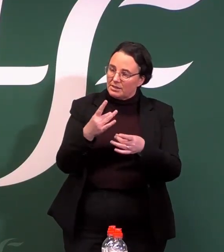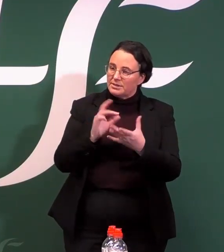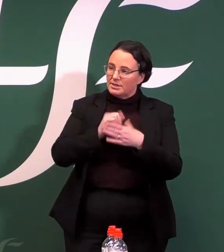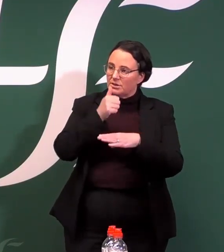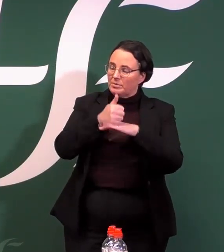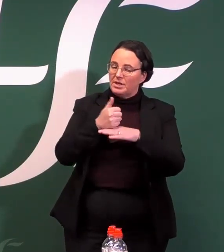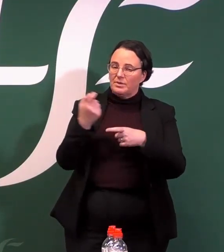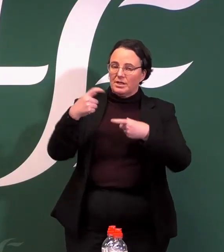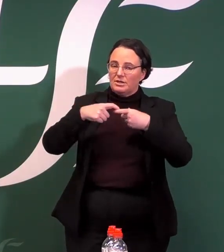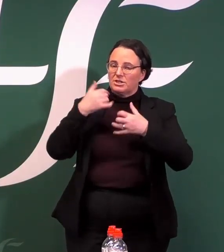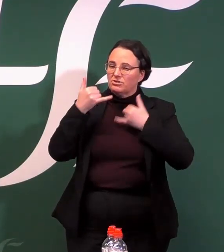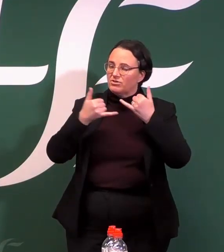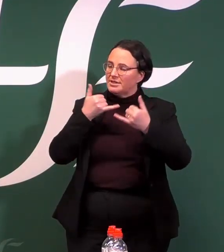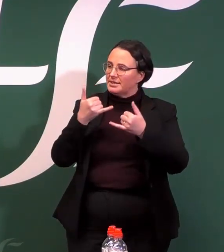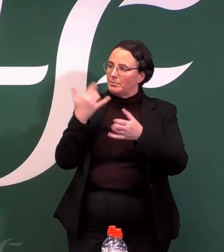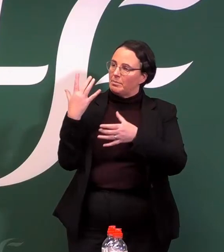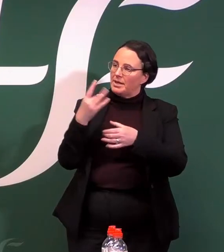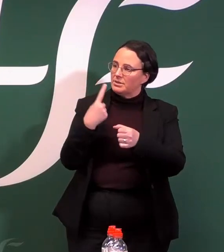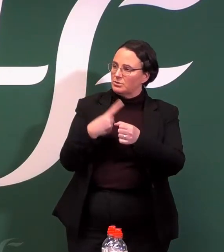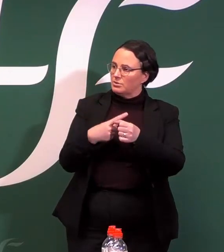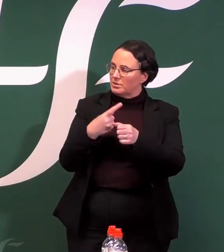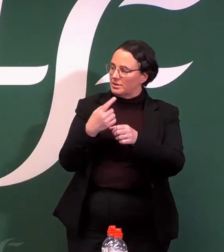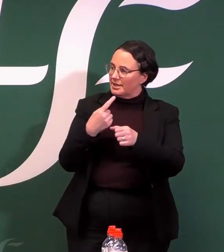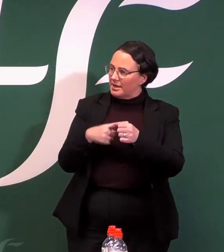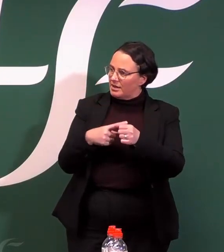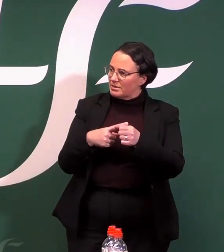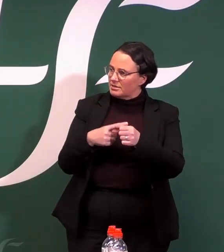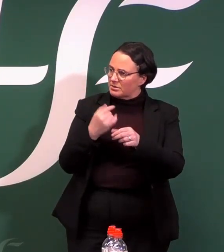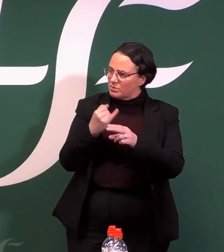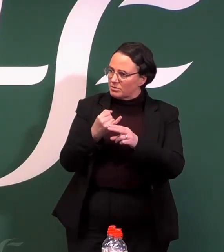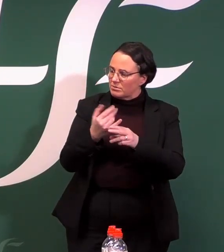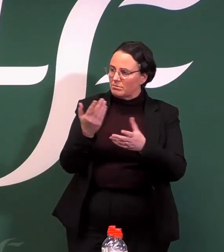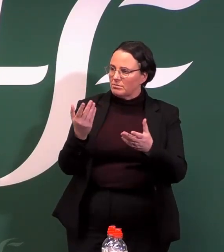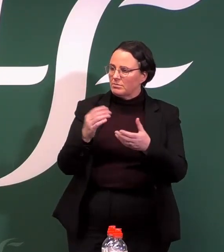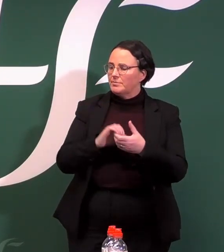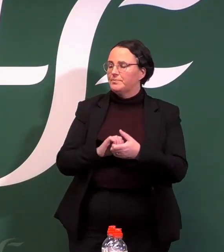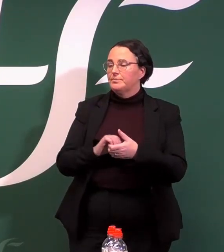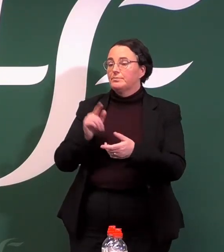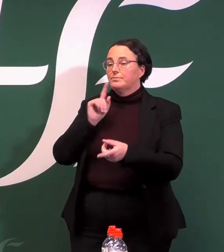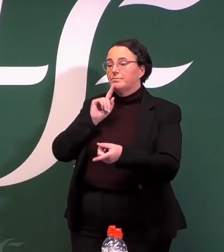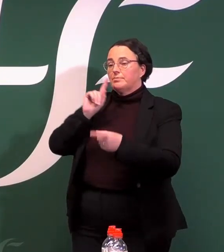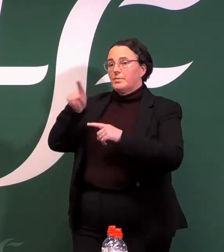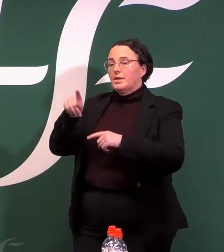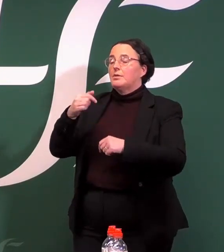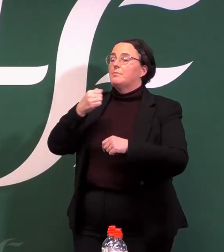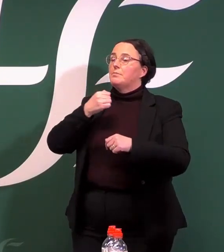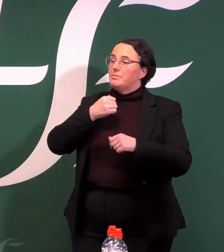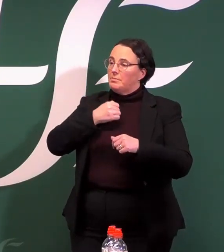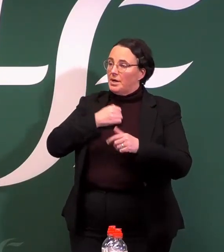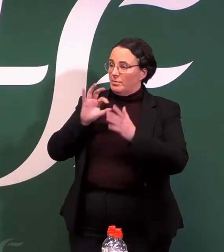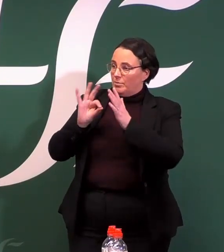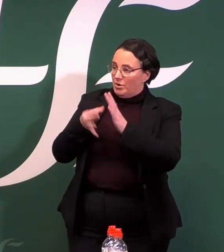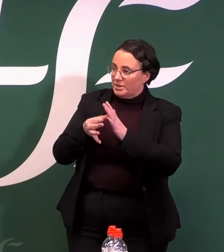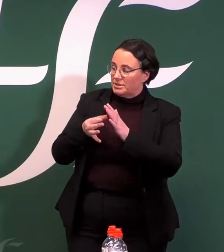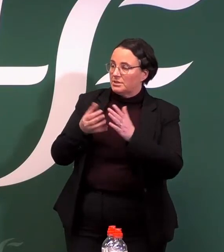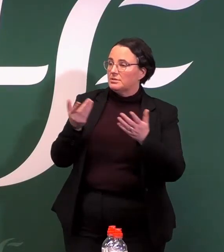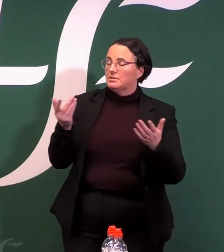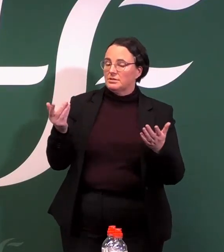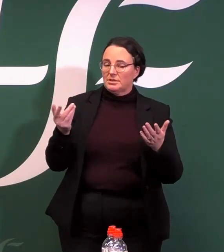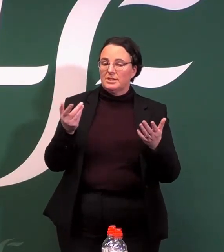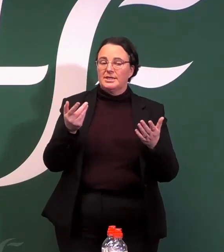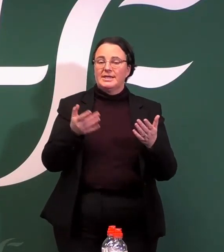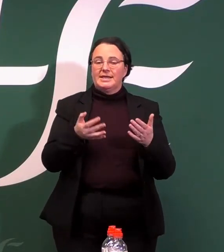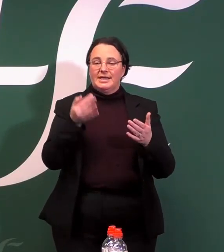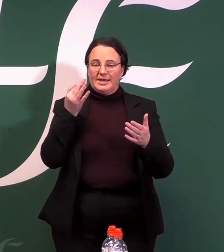the point I was making, to restate it, is that the effect of contact tracing was to disrupt